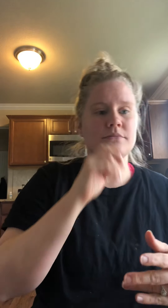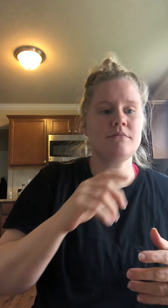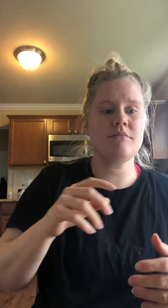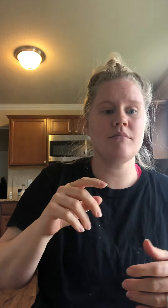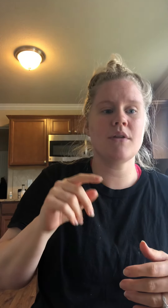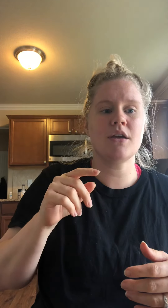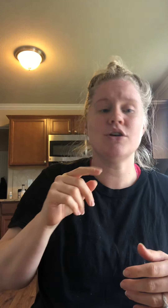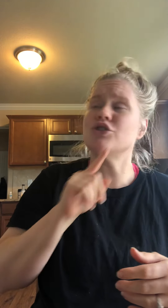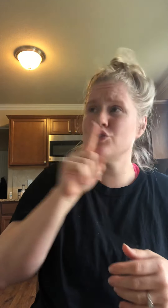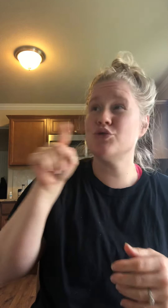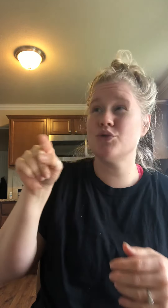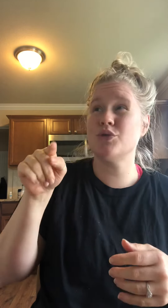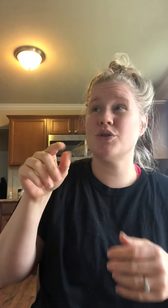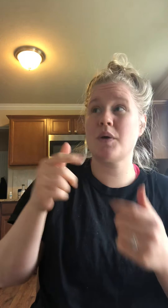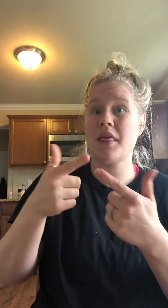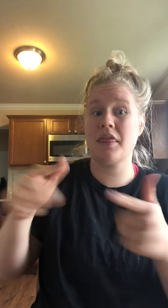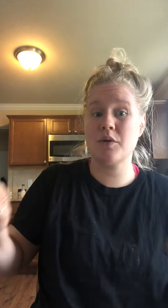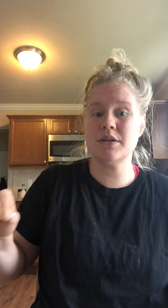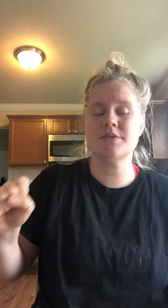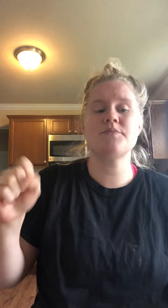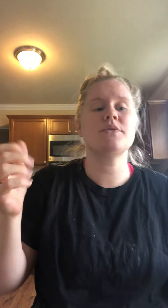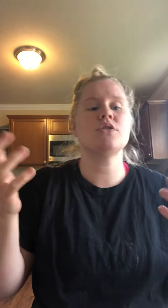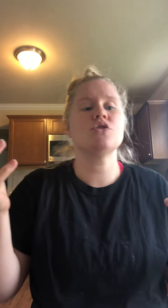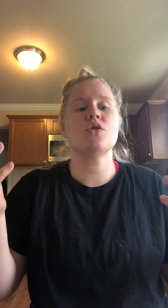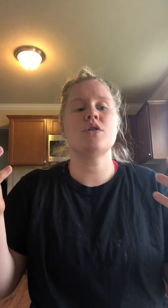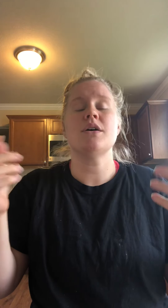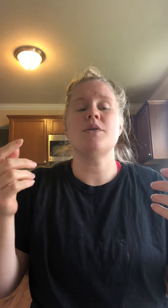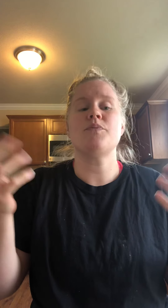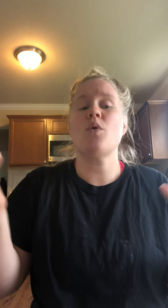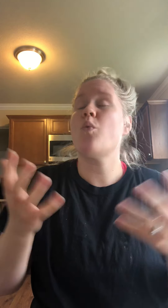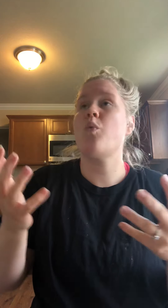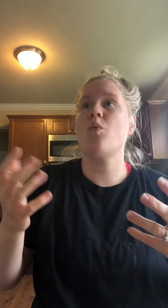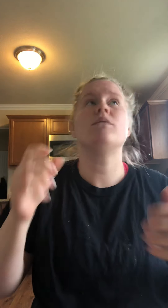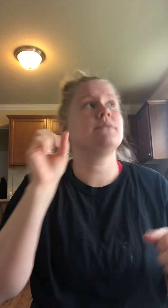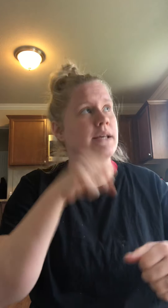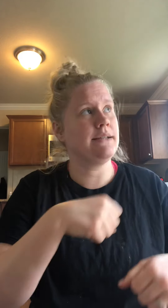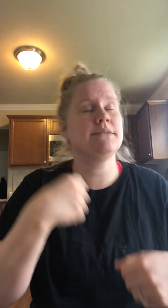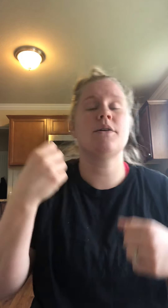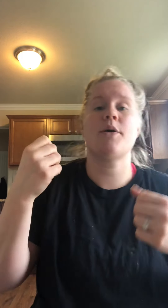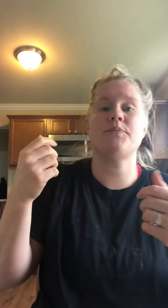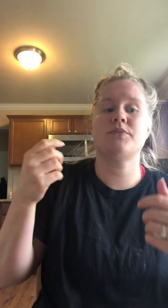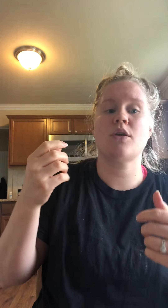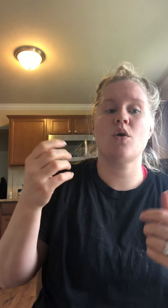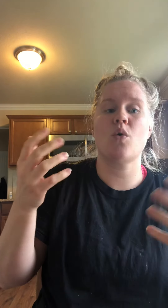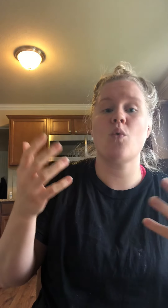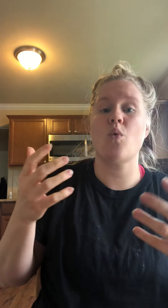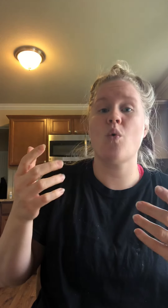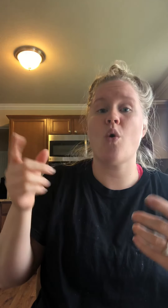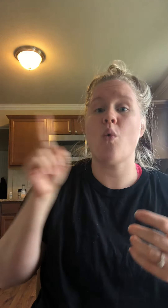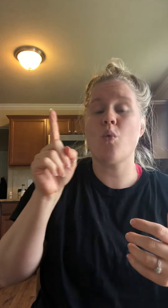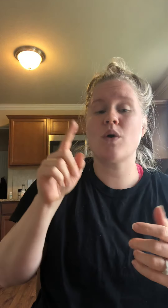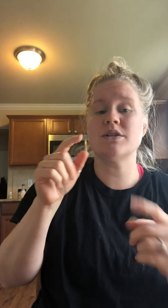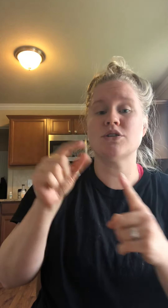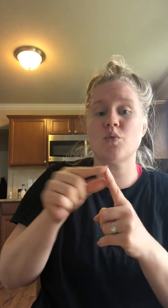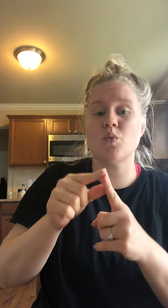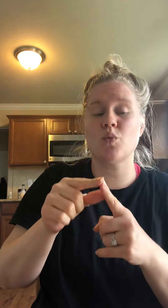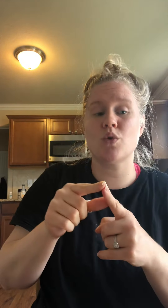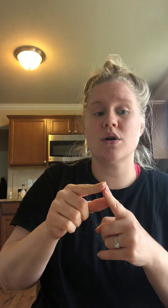these mutant plurals come from? If we take the word foot and we drag it through history, how do we